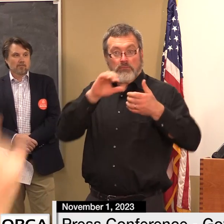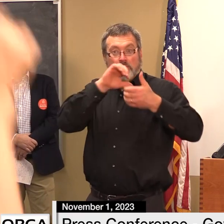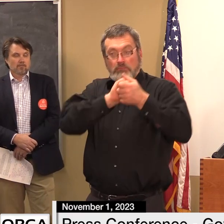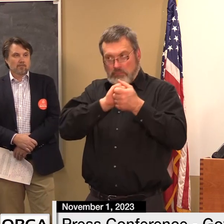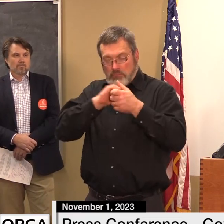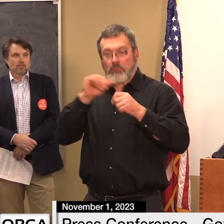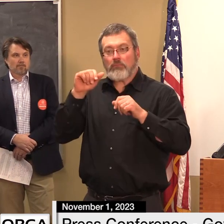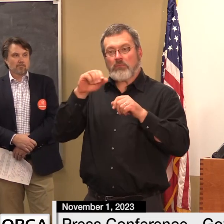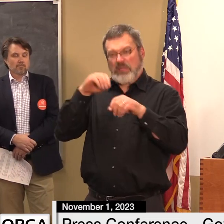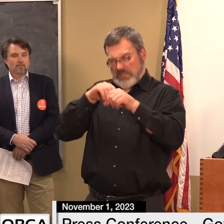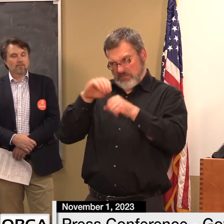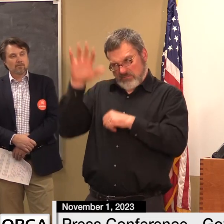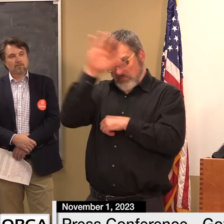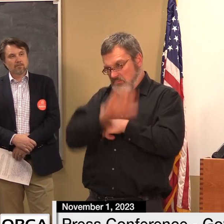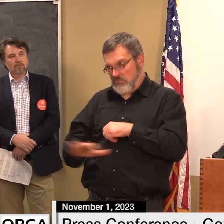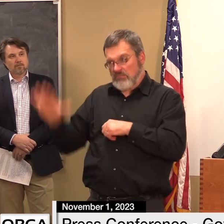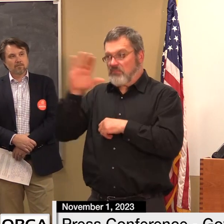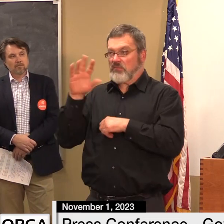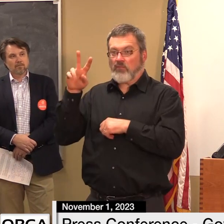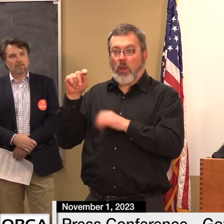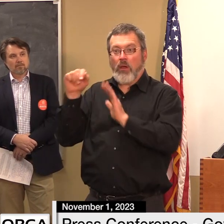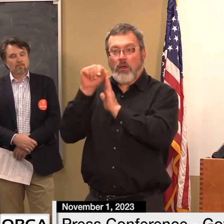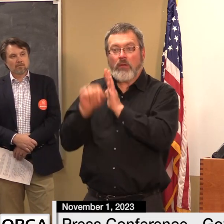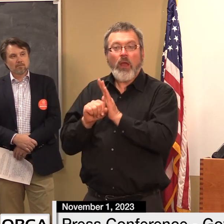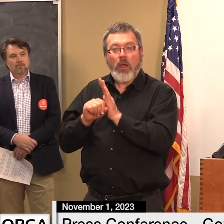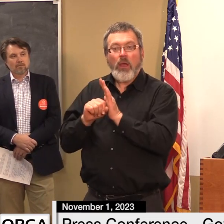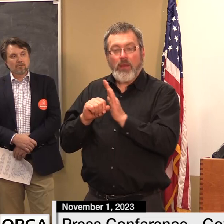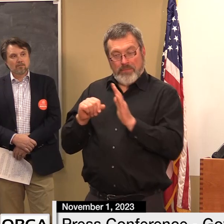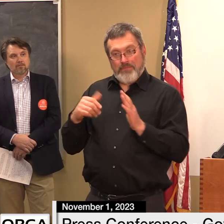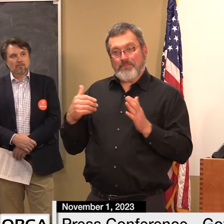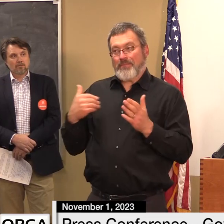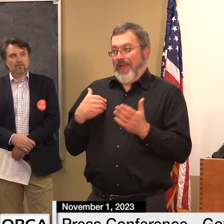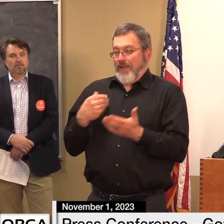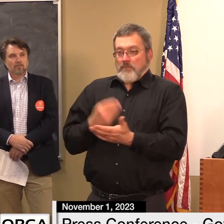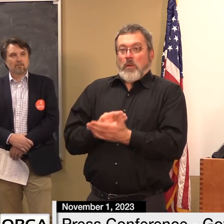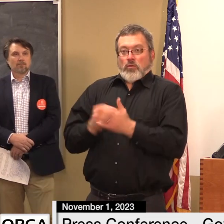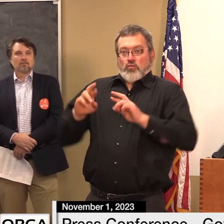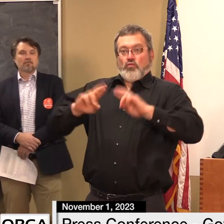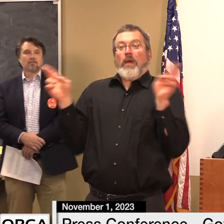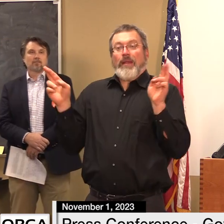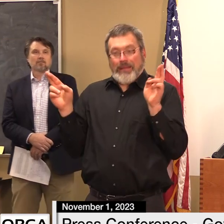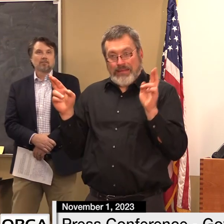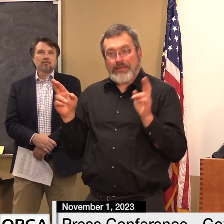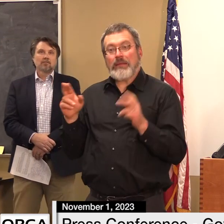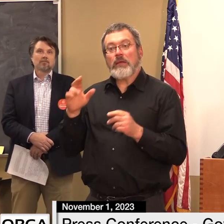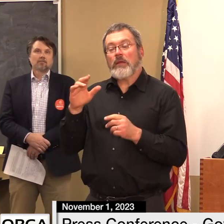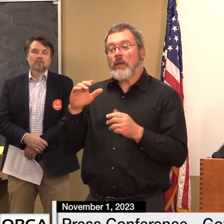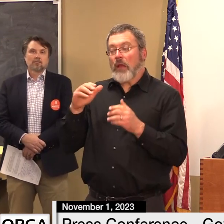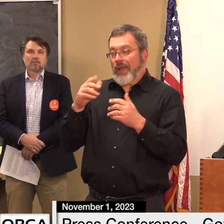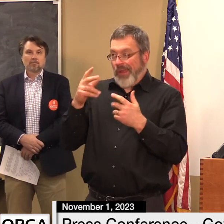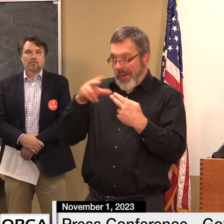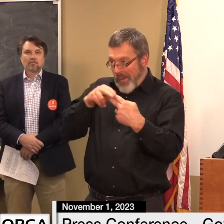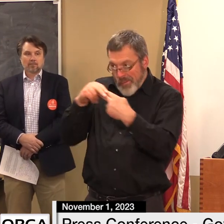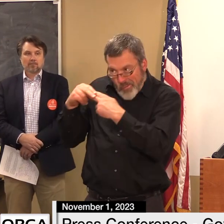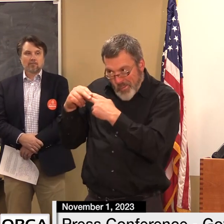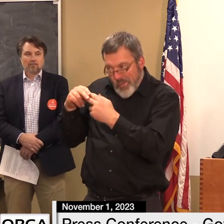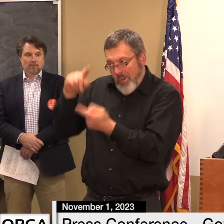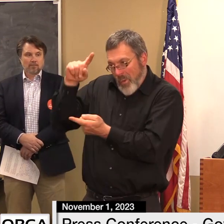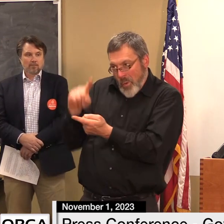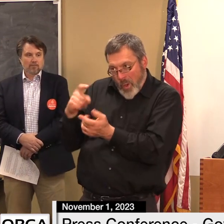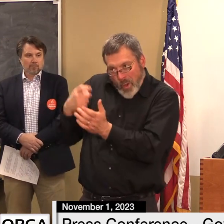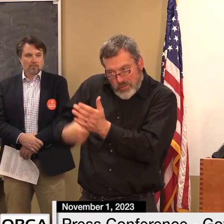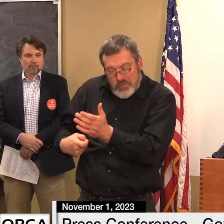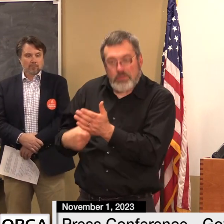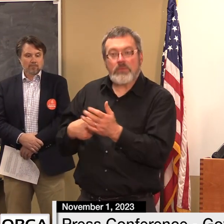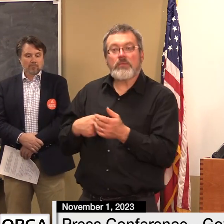to make upfront capital available through low-cost home energy loans from different partners,